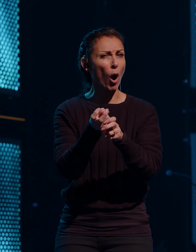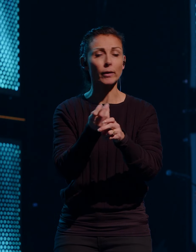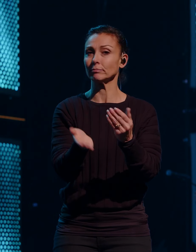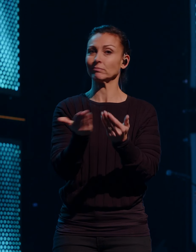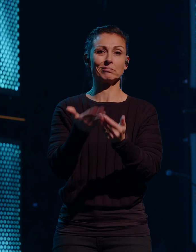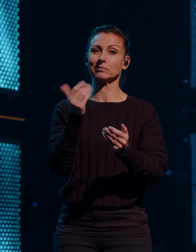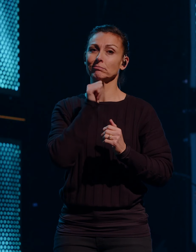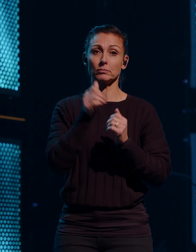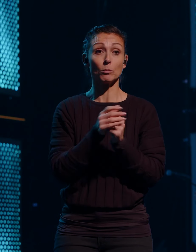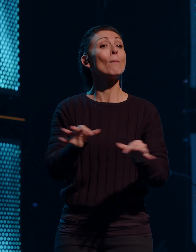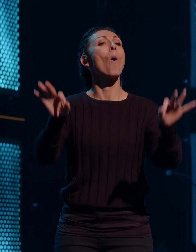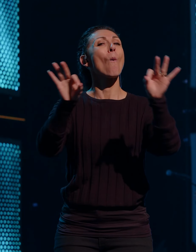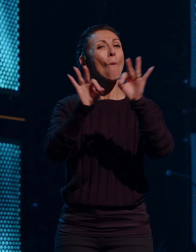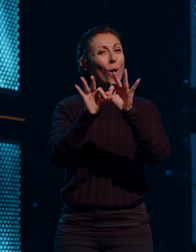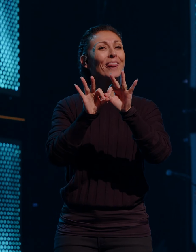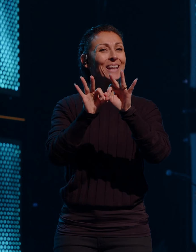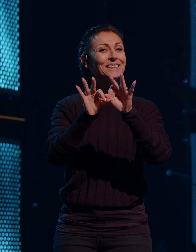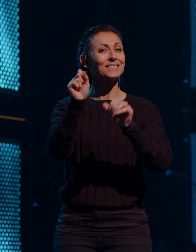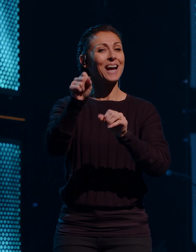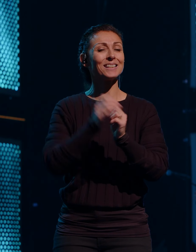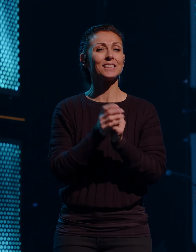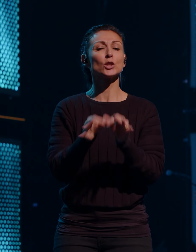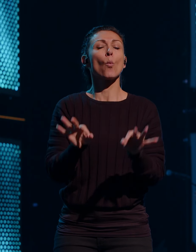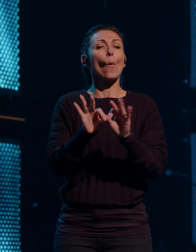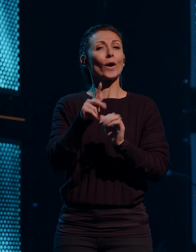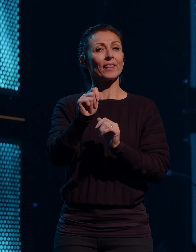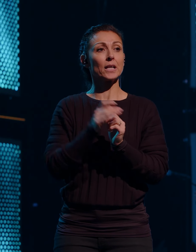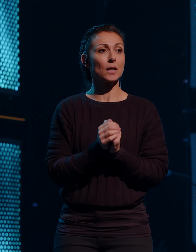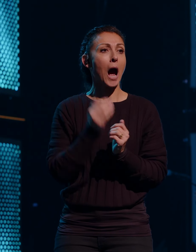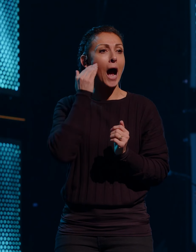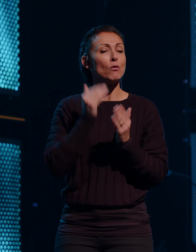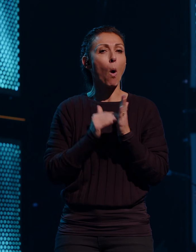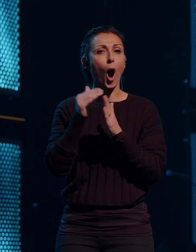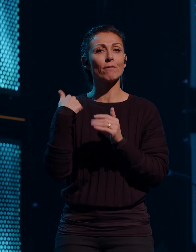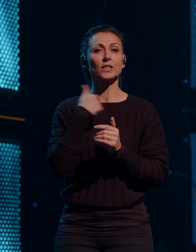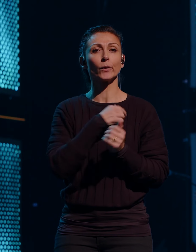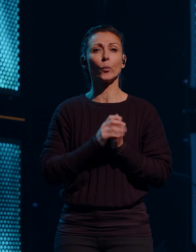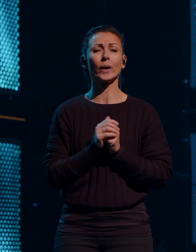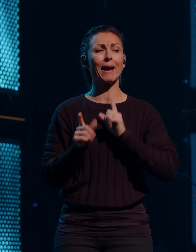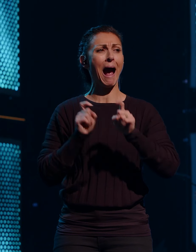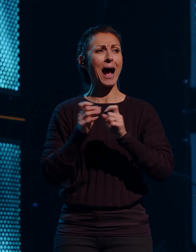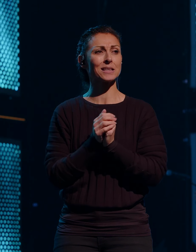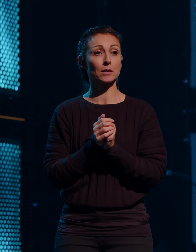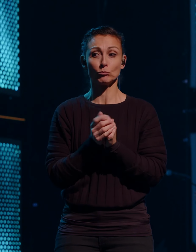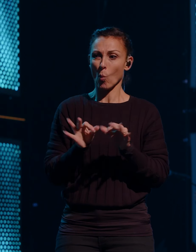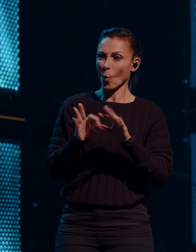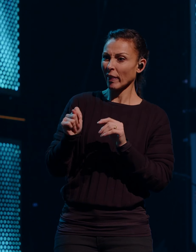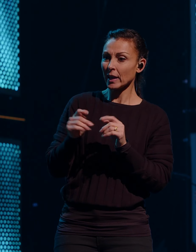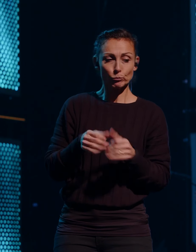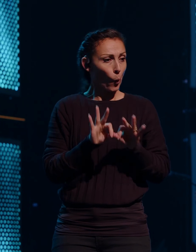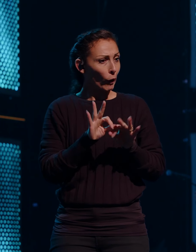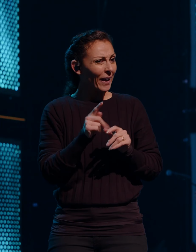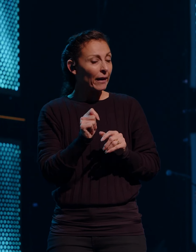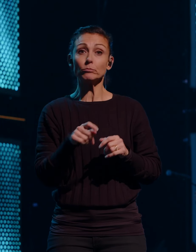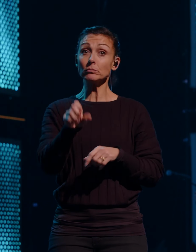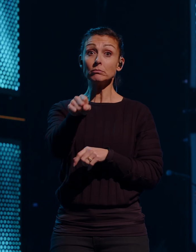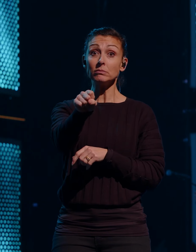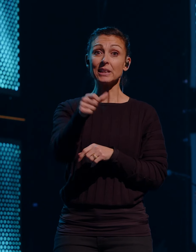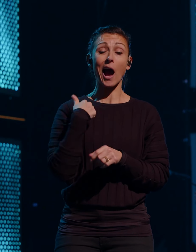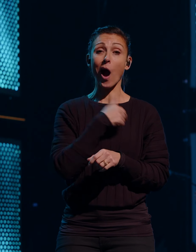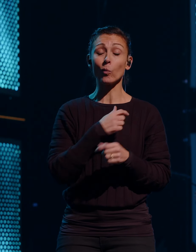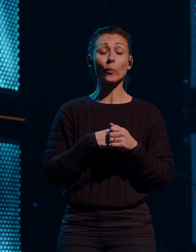going to be worth it. I think a lot of times we ask that question, is this worth it? Is it worth it? I think we as human beings, we do that with everything that we do. You know,